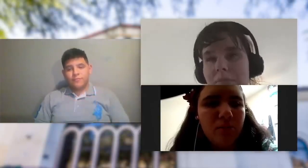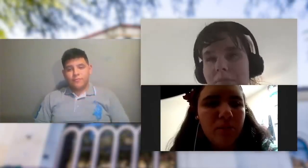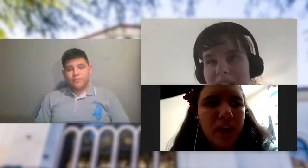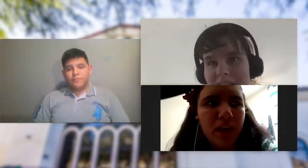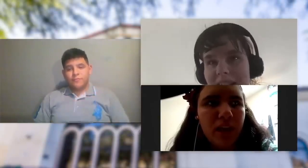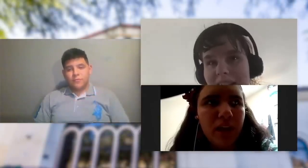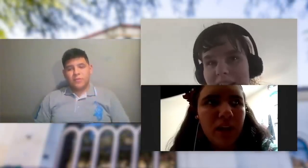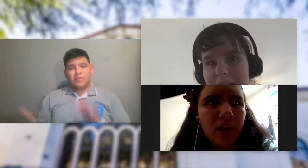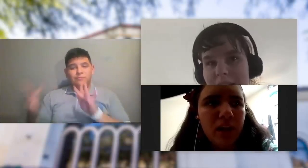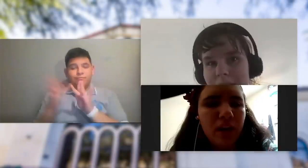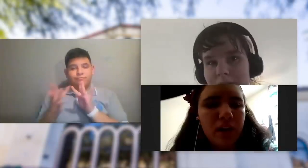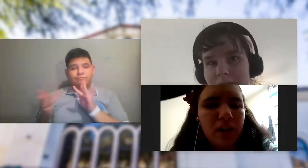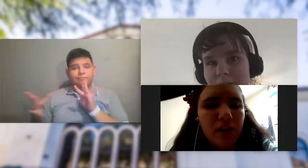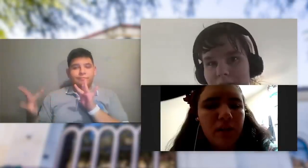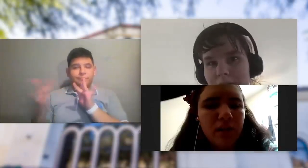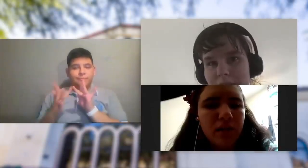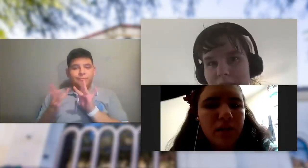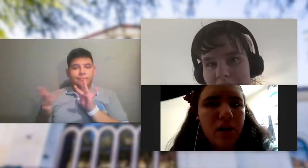Call me.